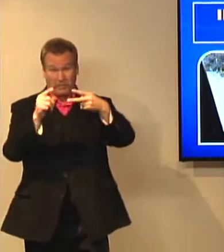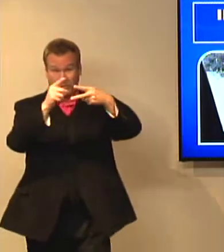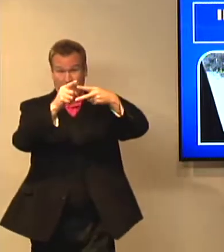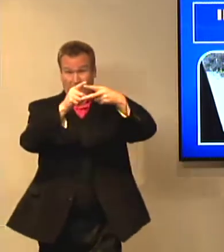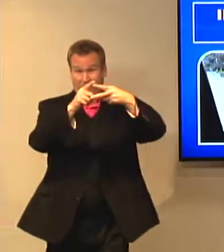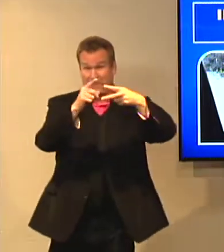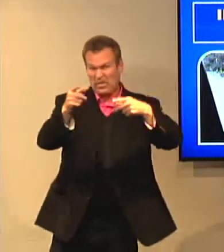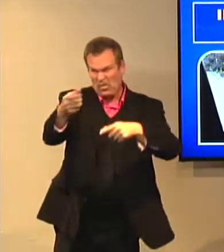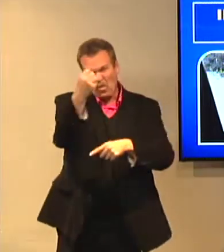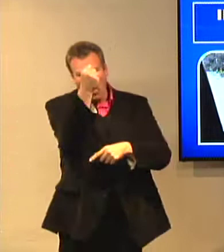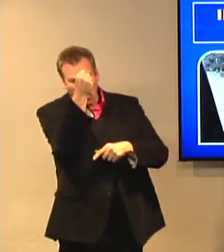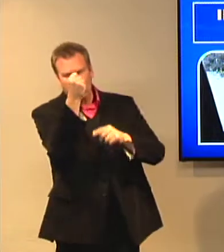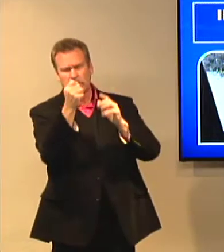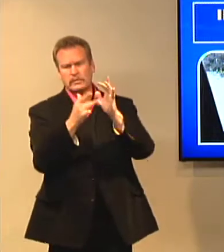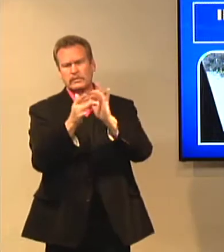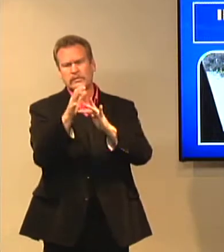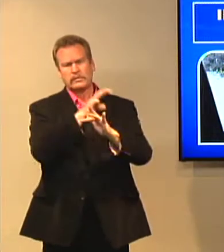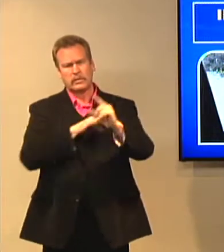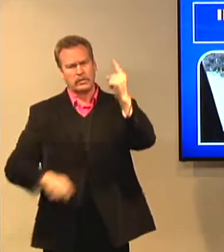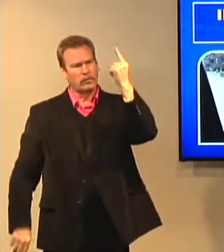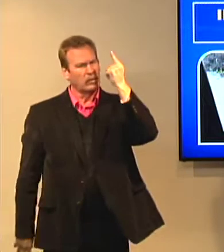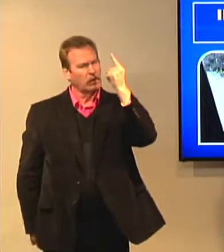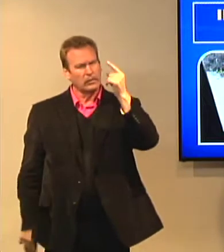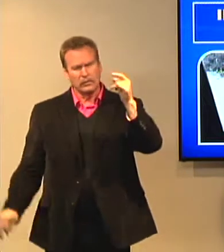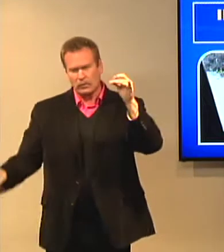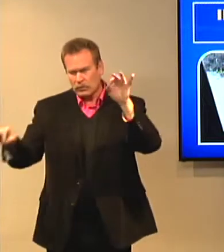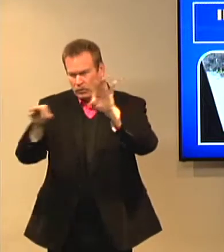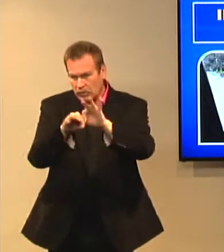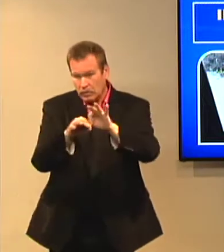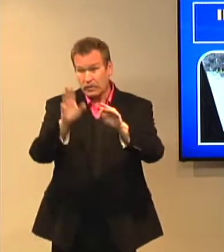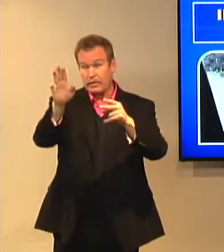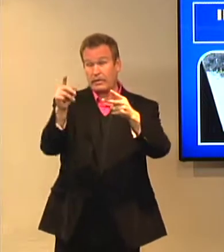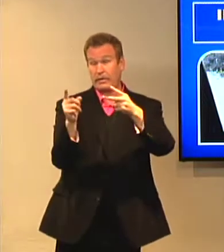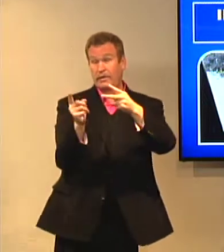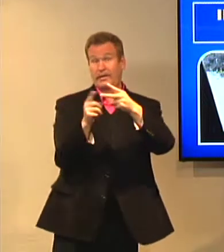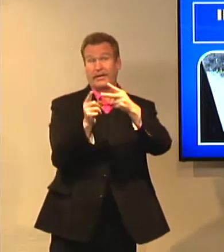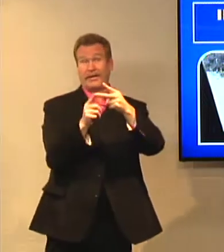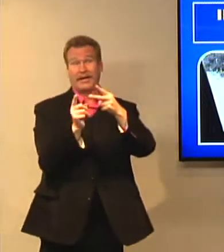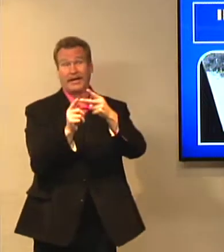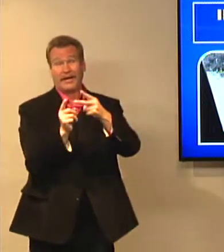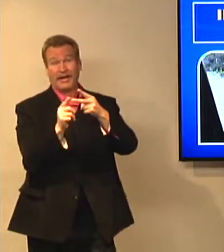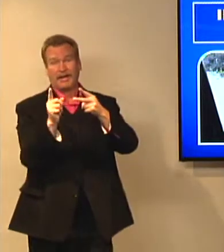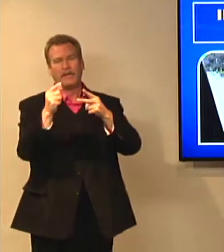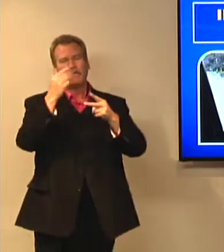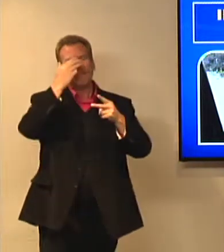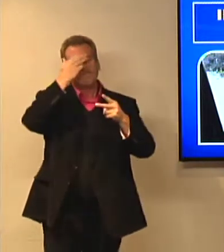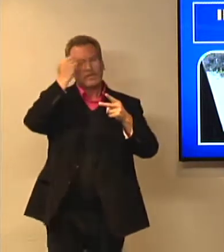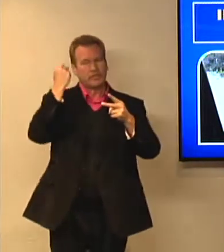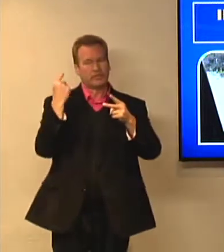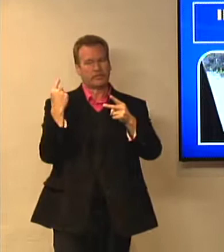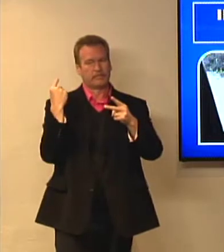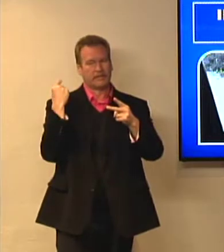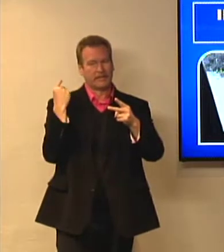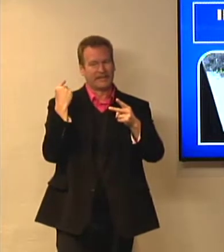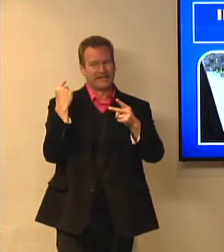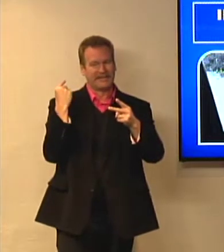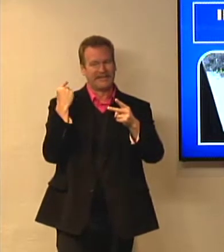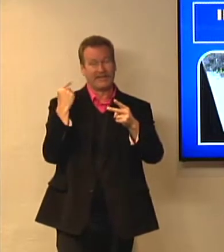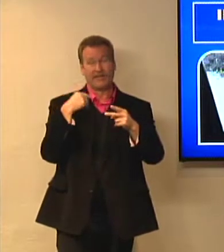Home. So we have the first tenet of holding to Christ. The second one is